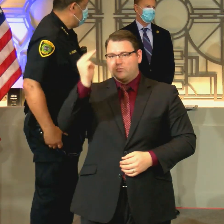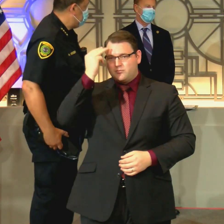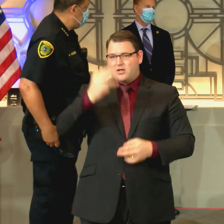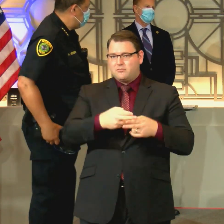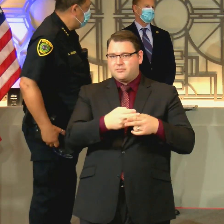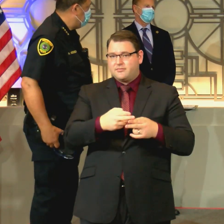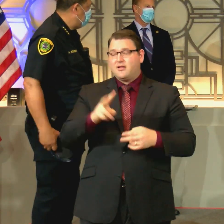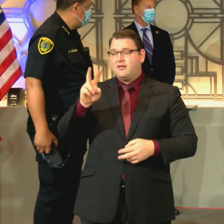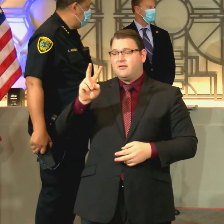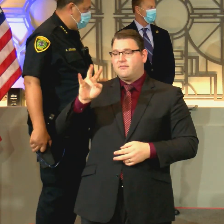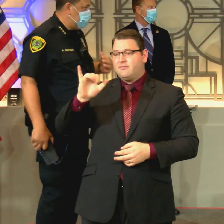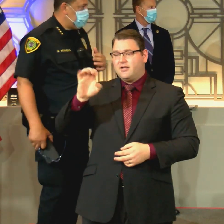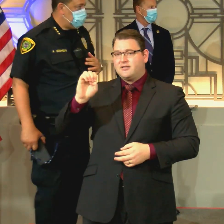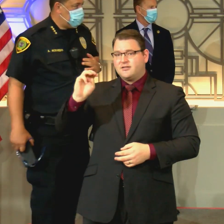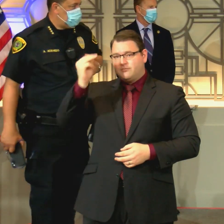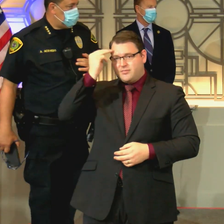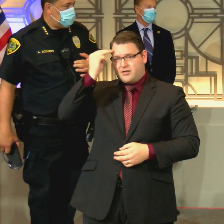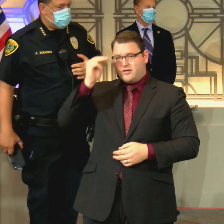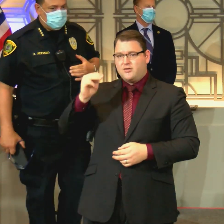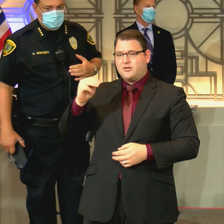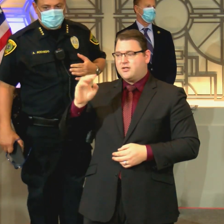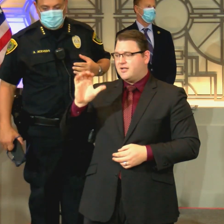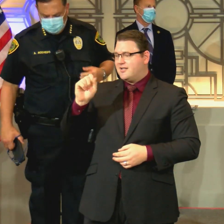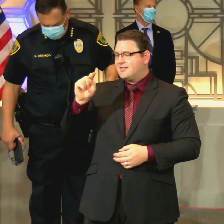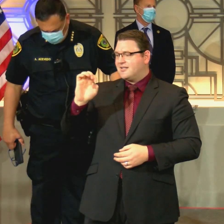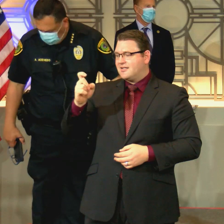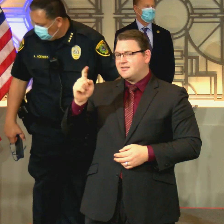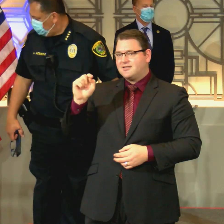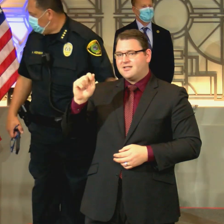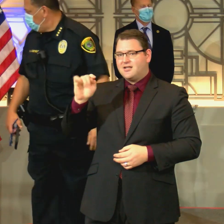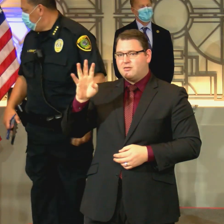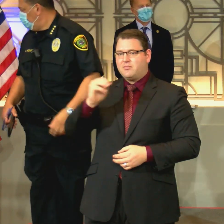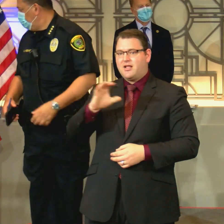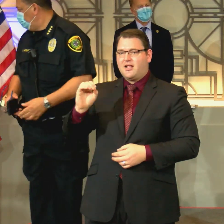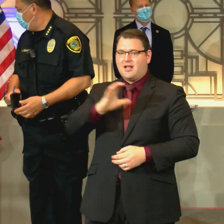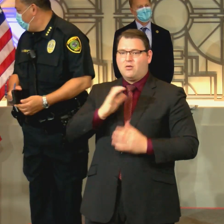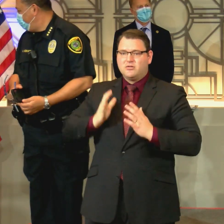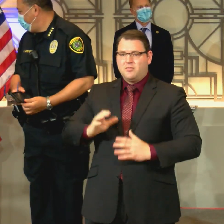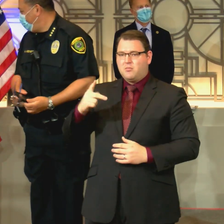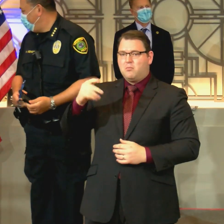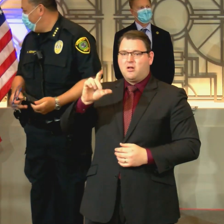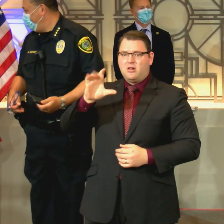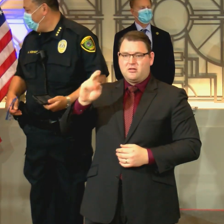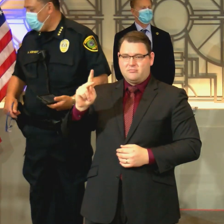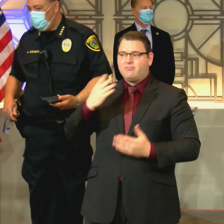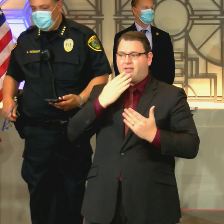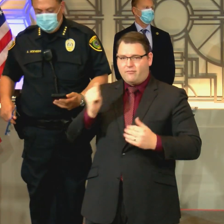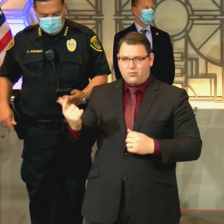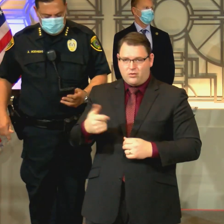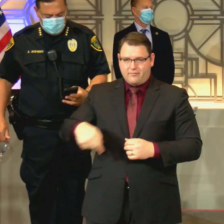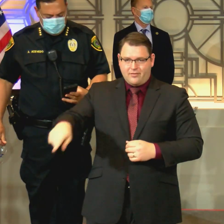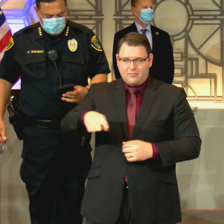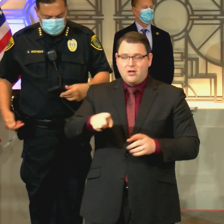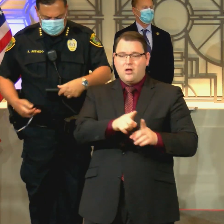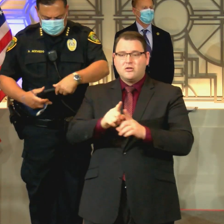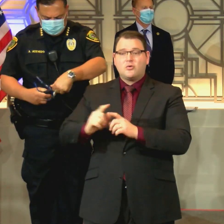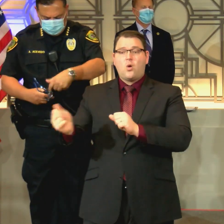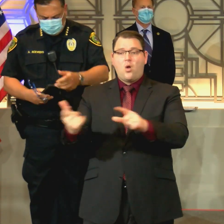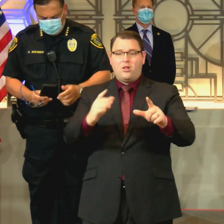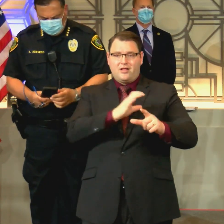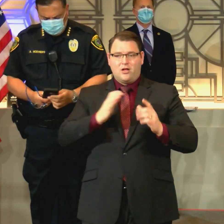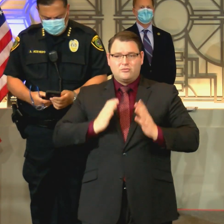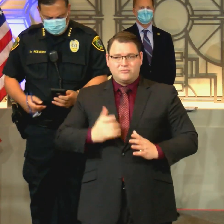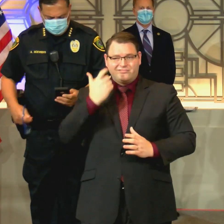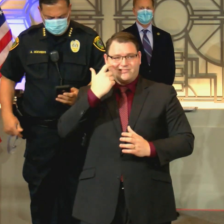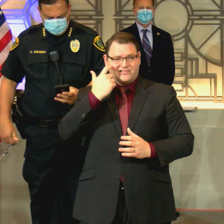Tem Martha Castek-Tatum, and Councilmember Edward Pollard. So I want to thank all of them and the entire city council members because they have just